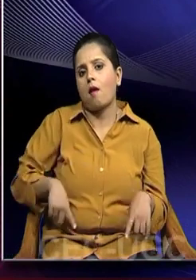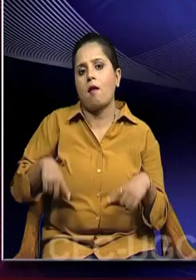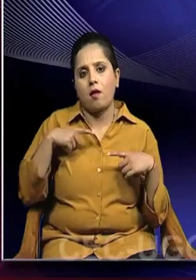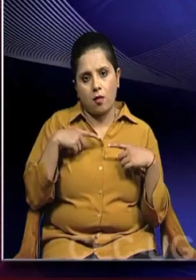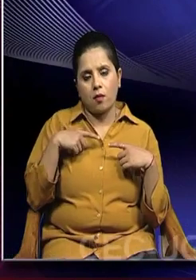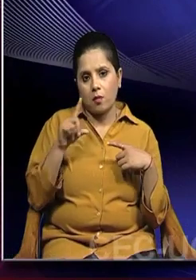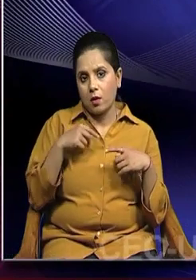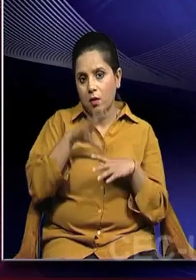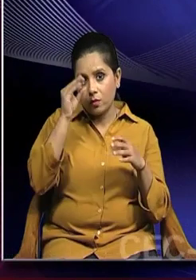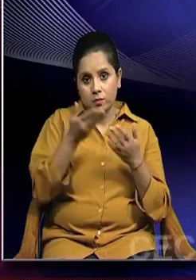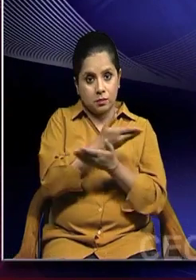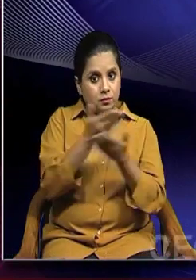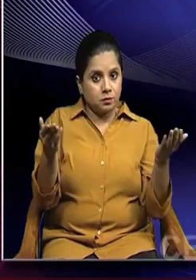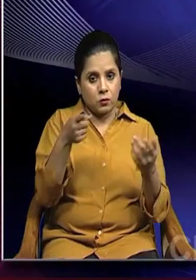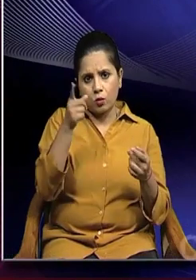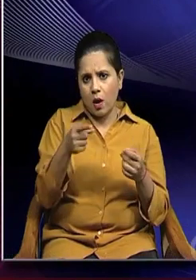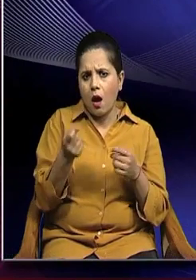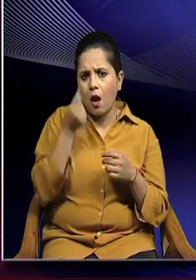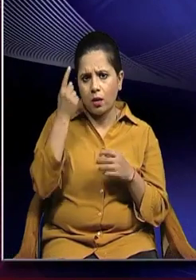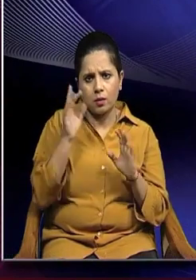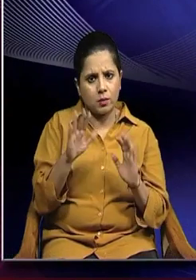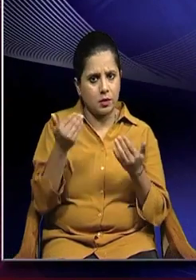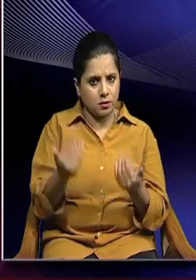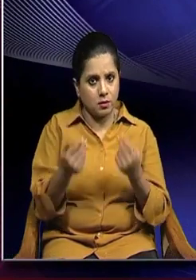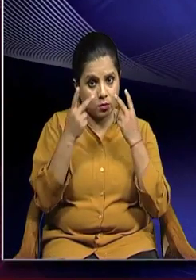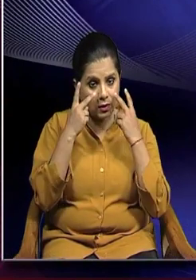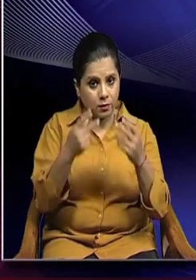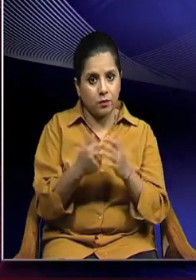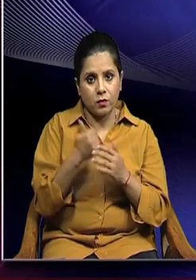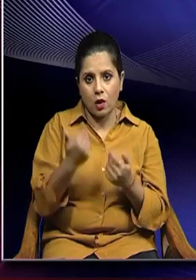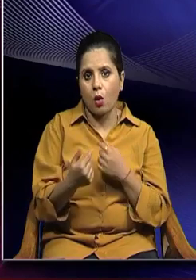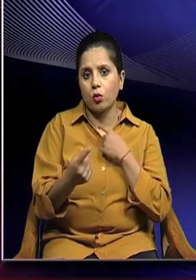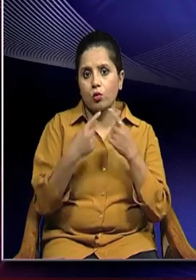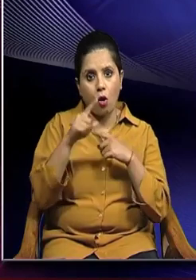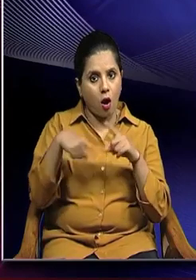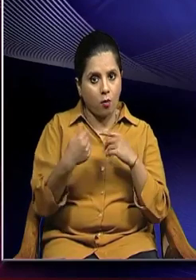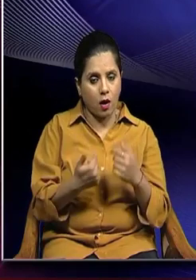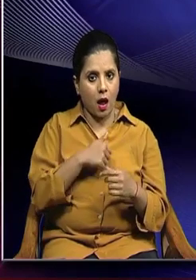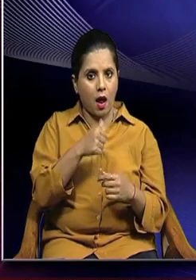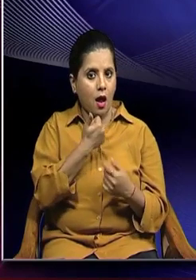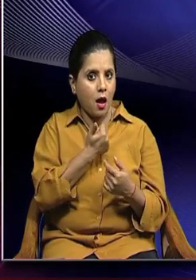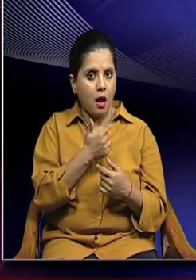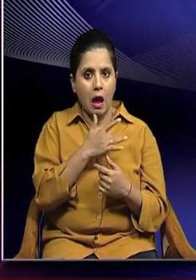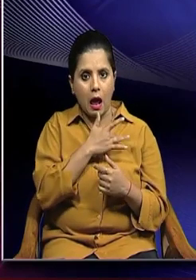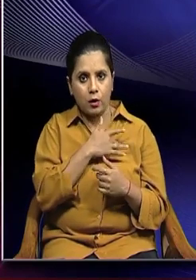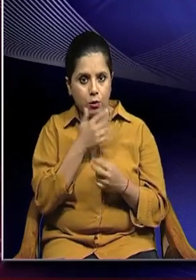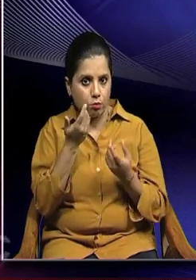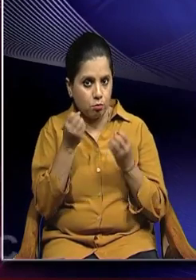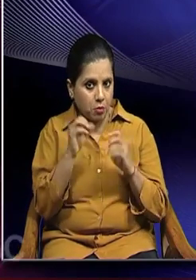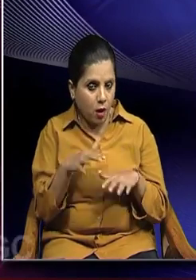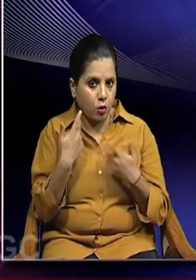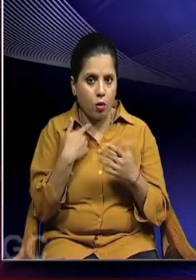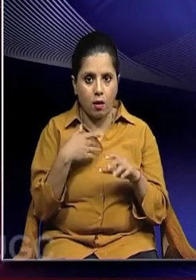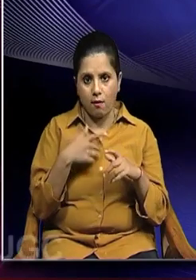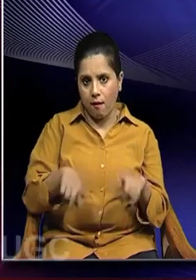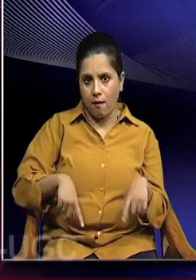So, my dear learners, you must be understanding here that when we talk about the attitudes of life, or in any of